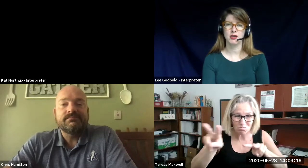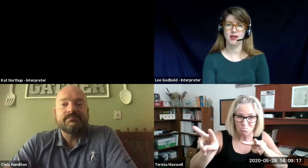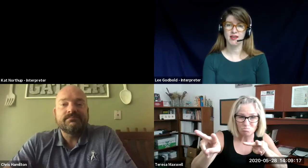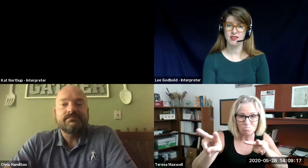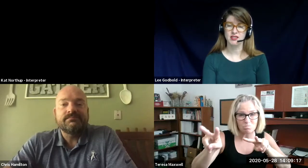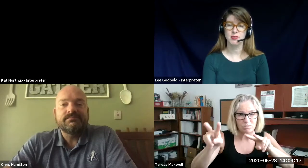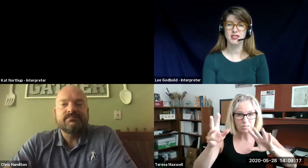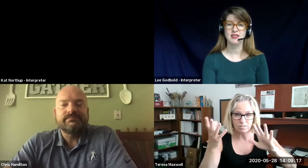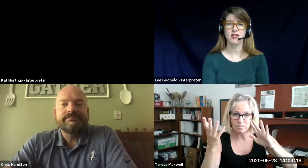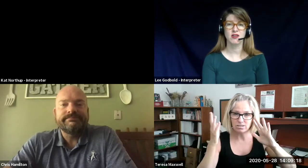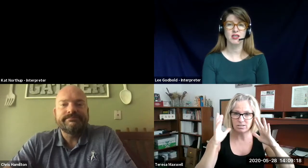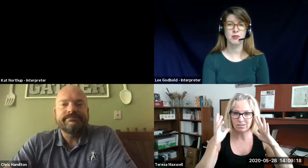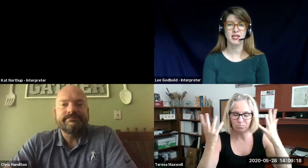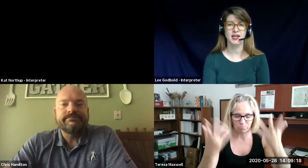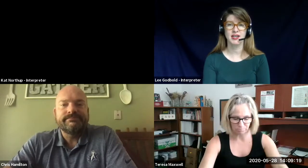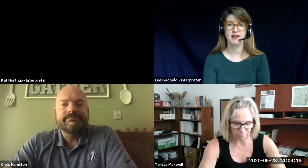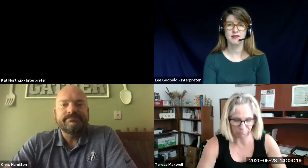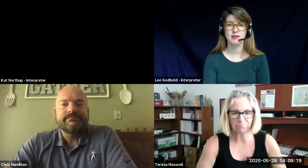our athletes because they are keeping an eye out.